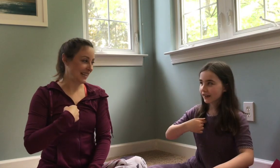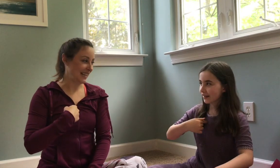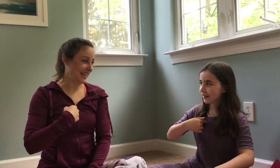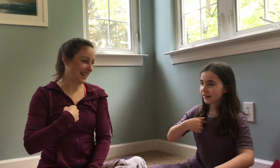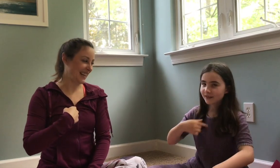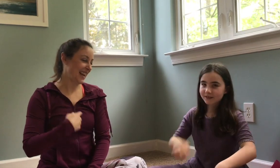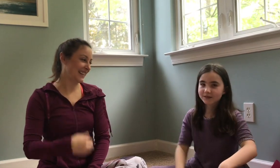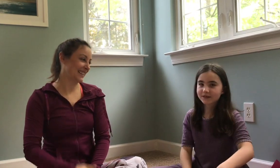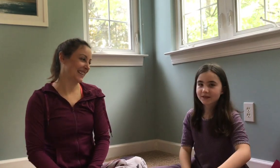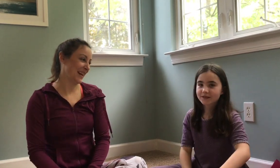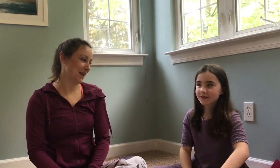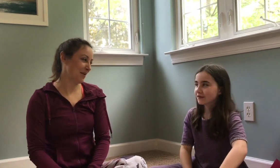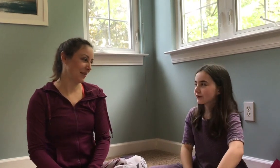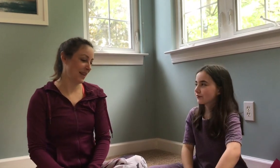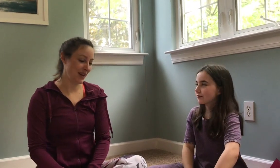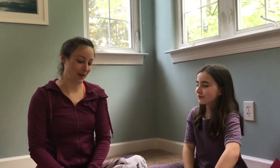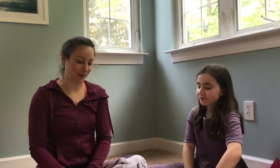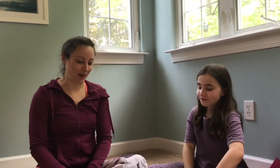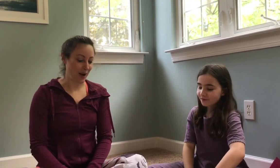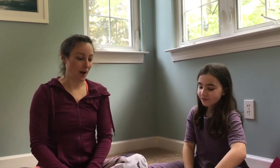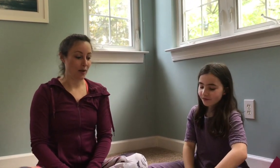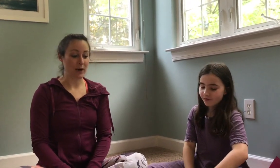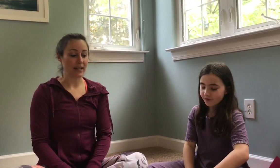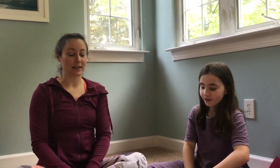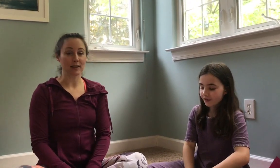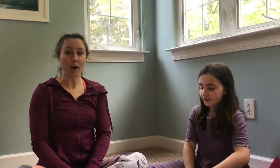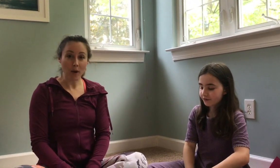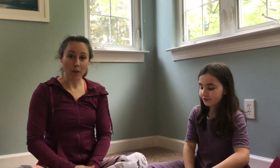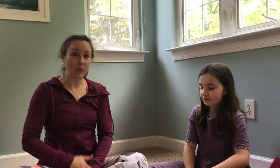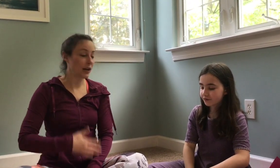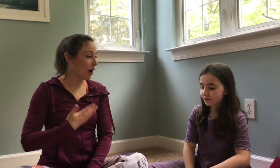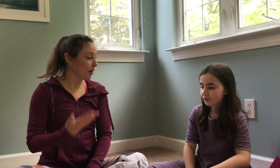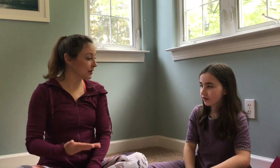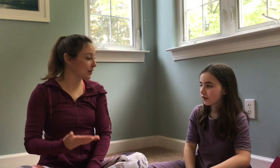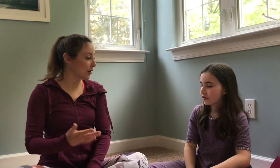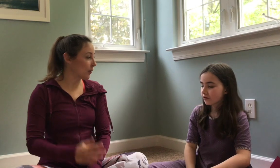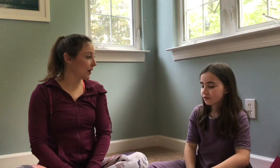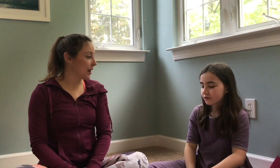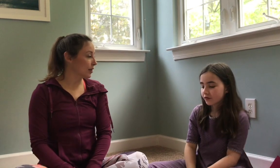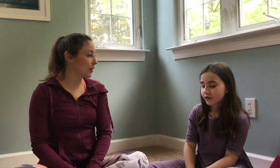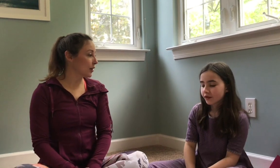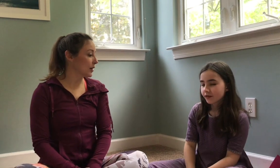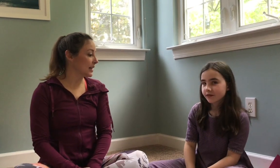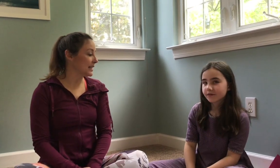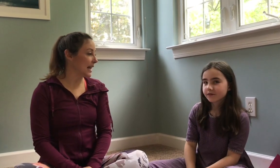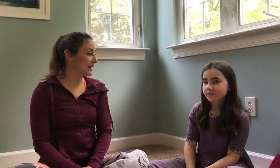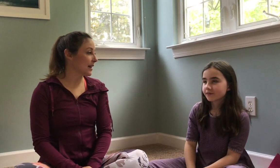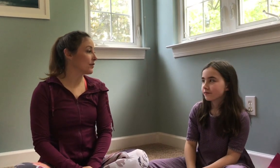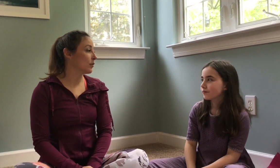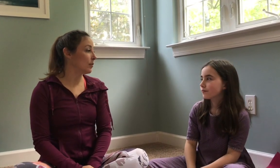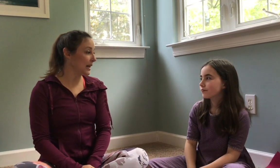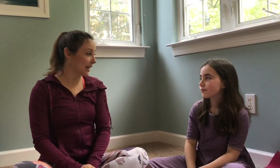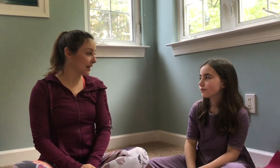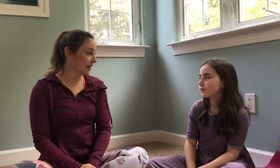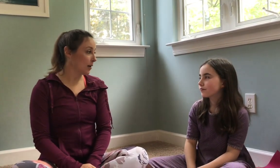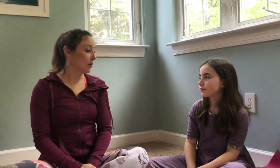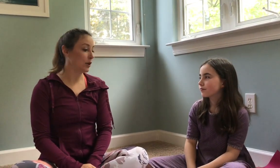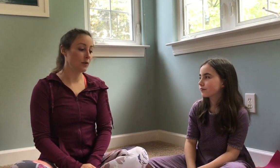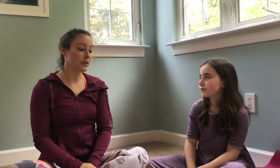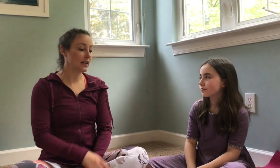me? Excellent, Annabelle. Thank you. All right, so we can also learn days of the week using